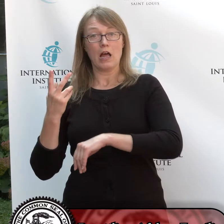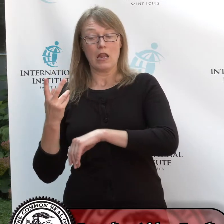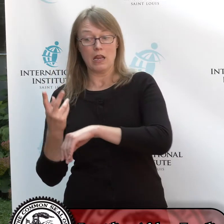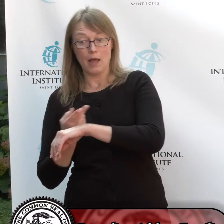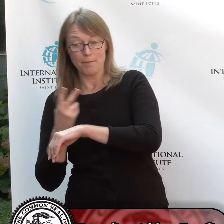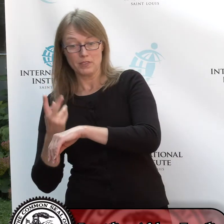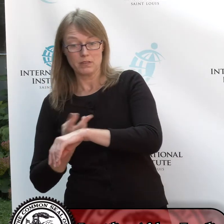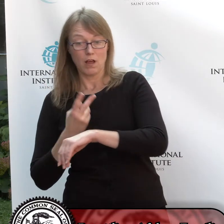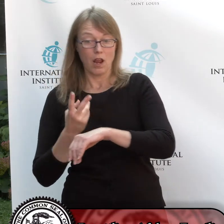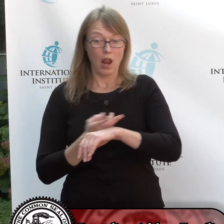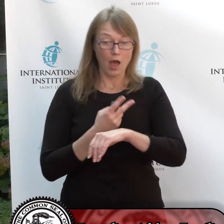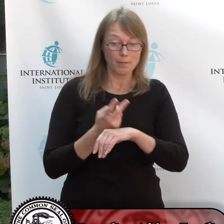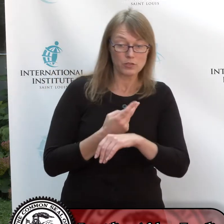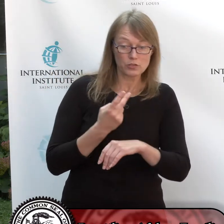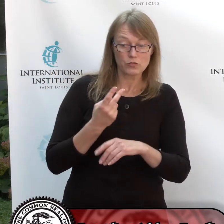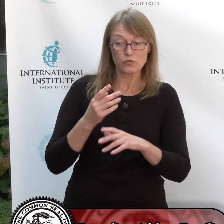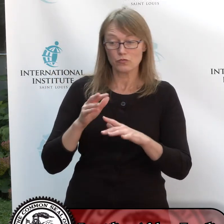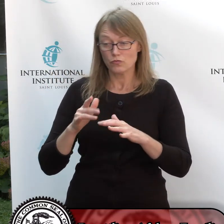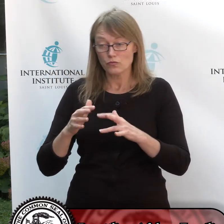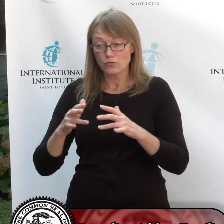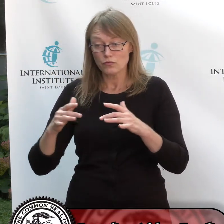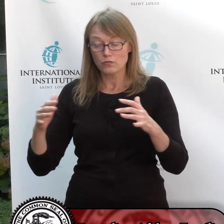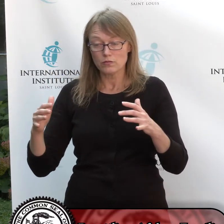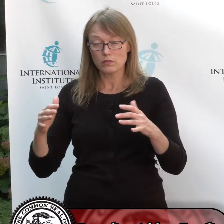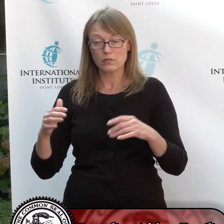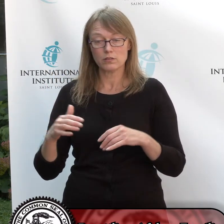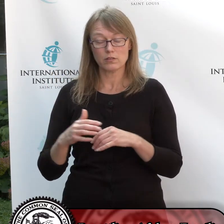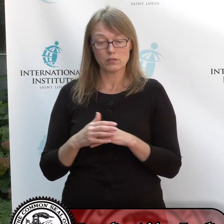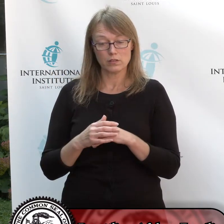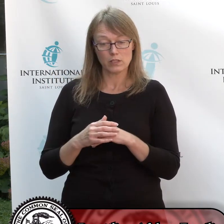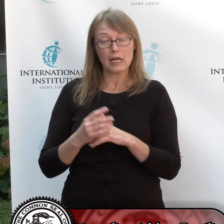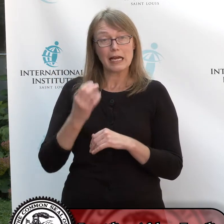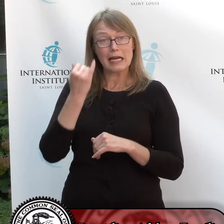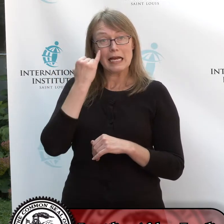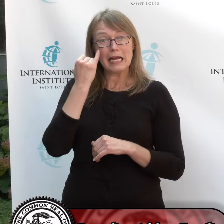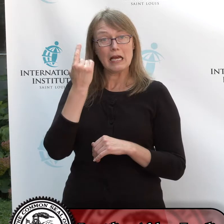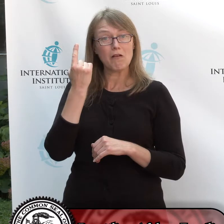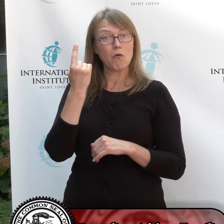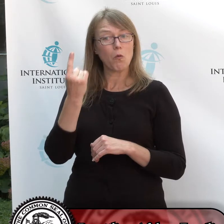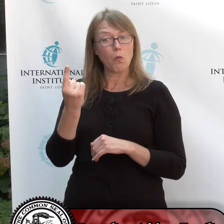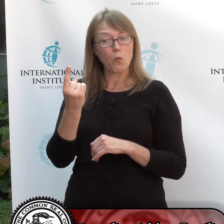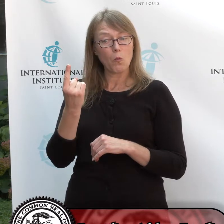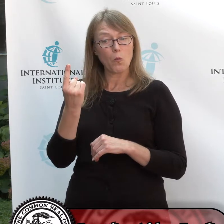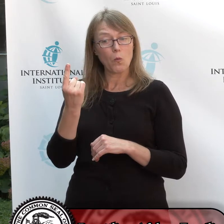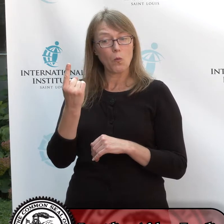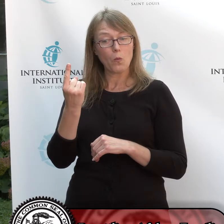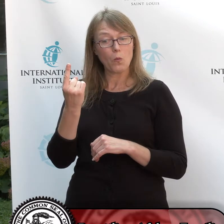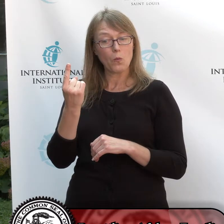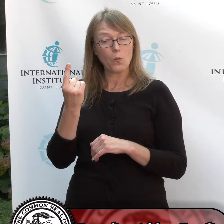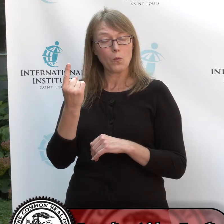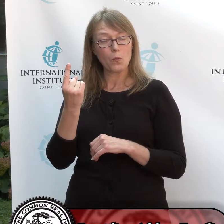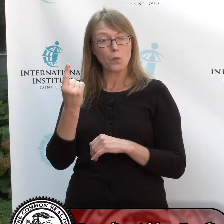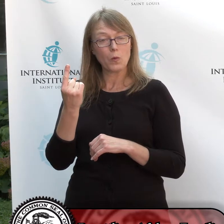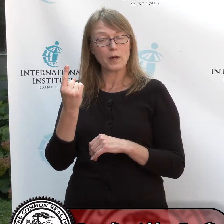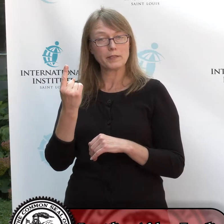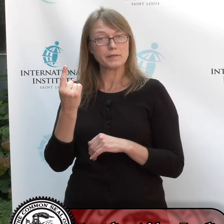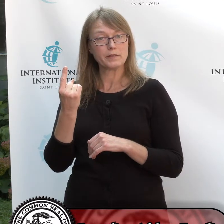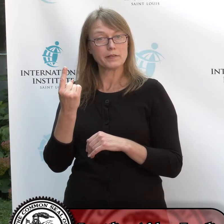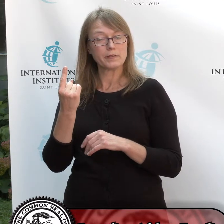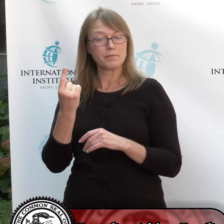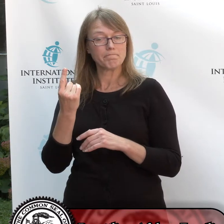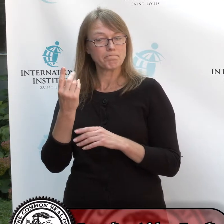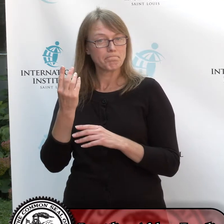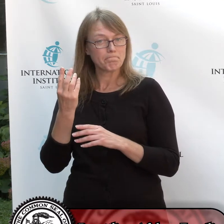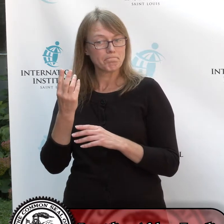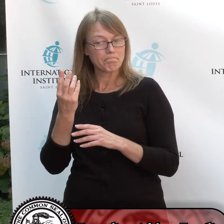not for others' misery, a human being is no name for thee. So I just would like